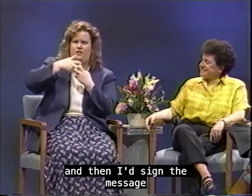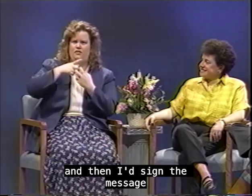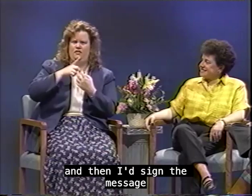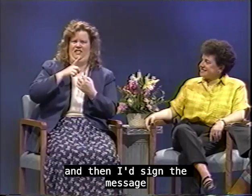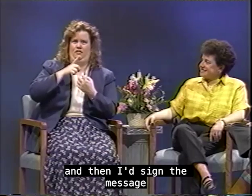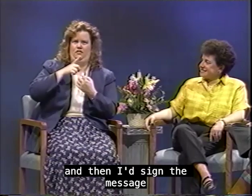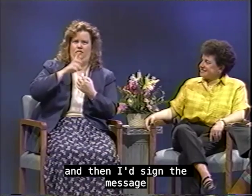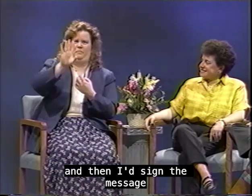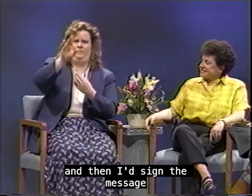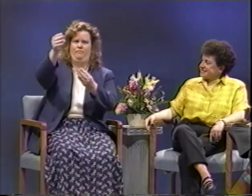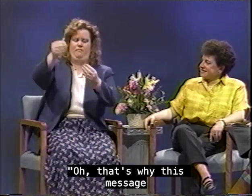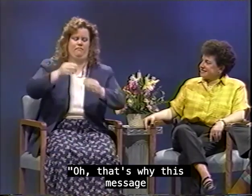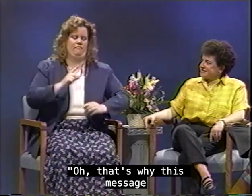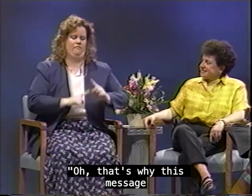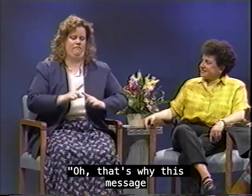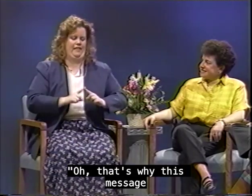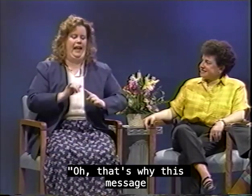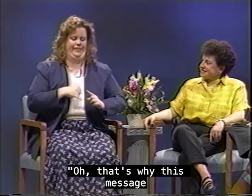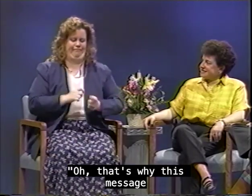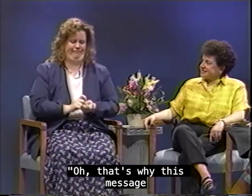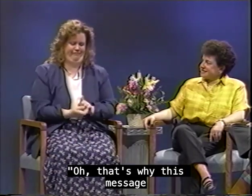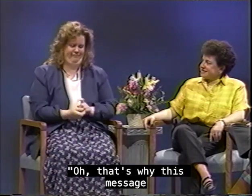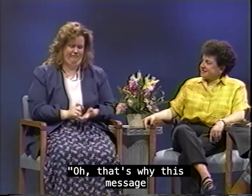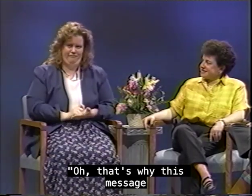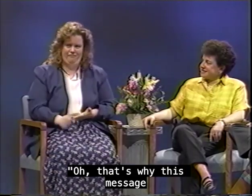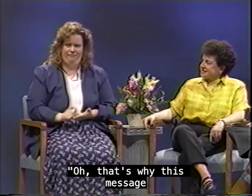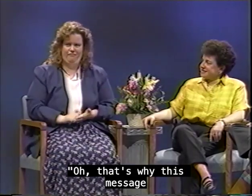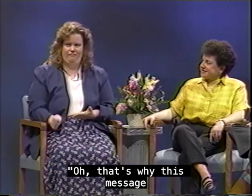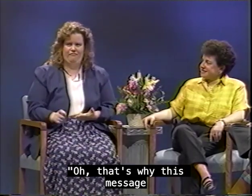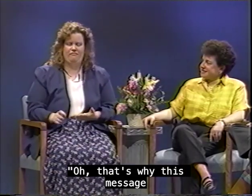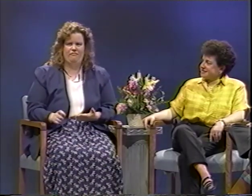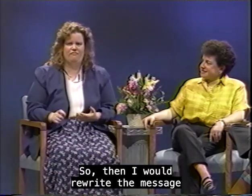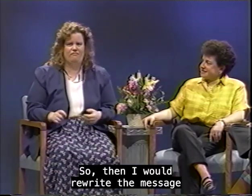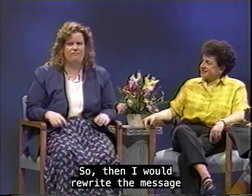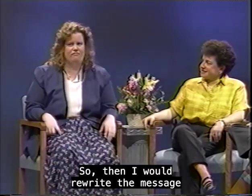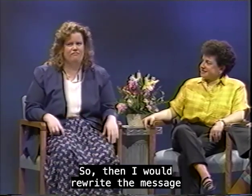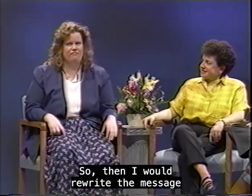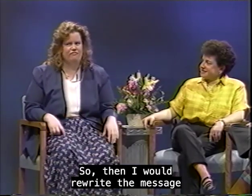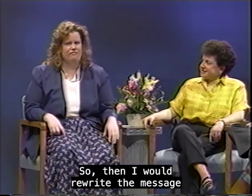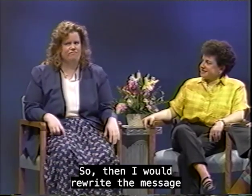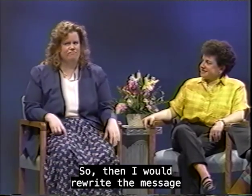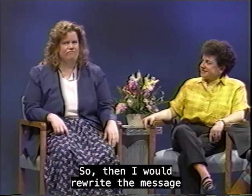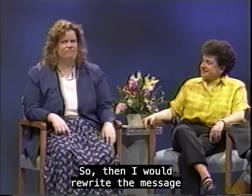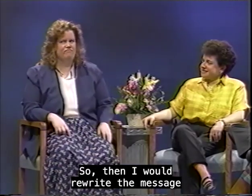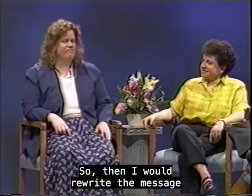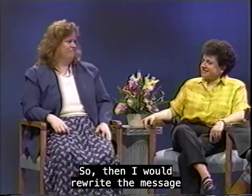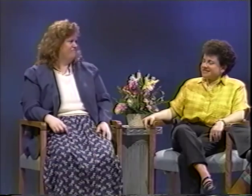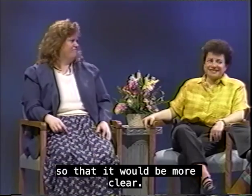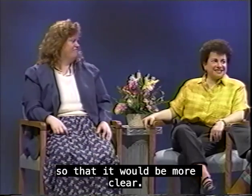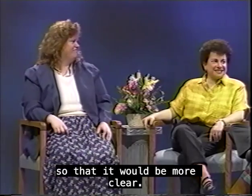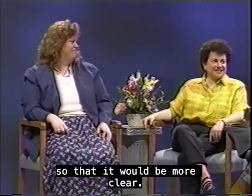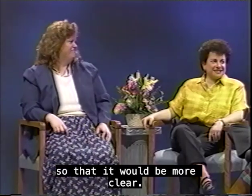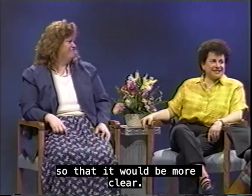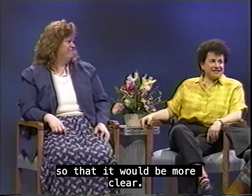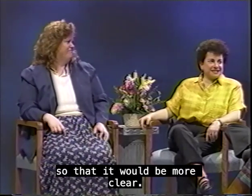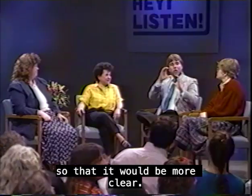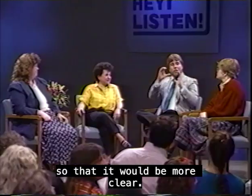to myself and think, oh, that's why this message didn't make sense. So then I would rewrite the message so that it would be more